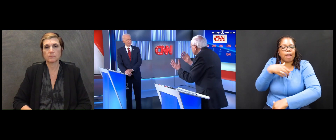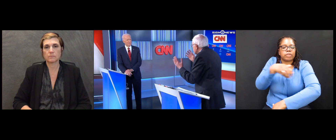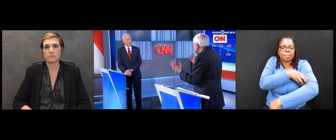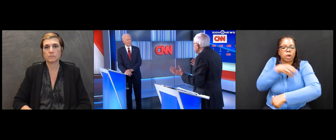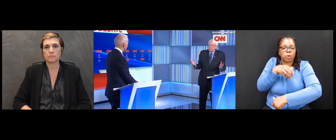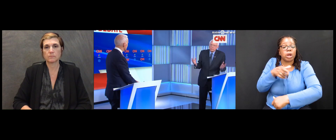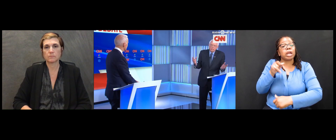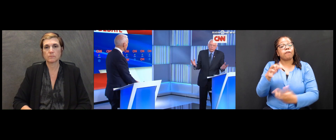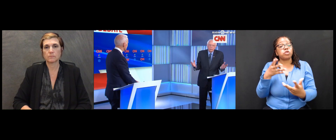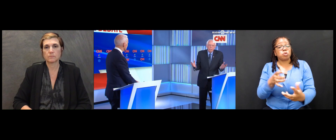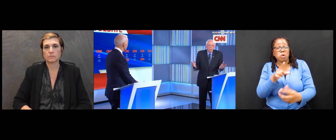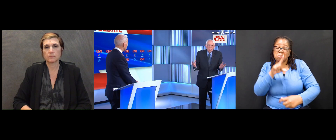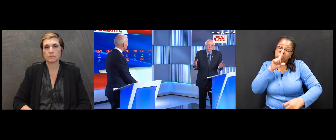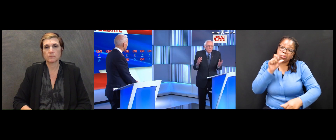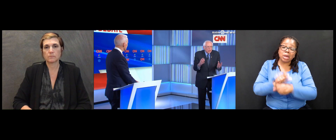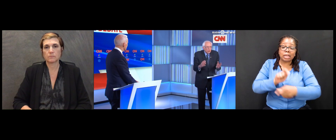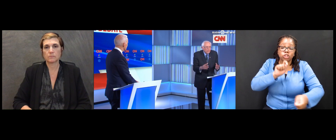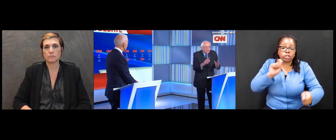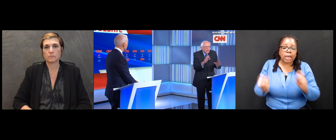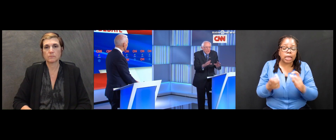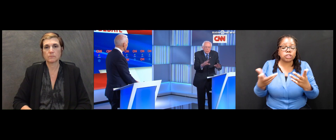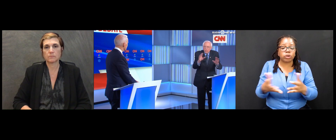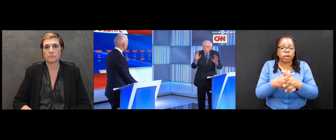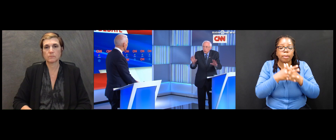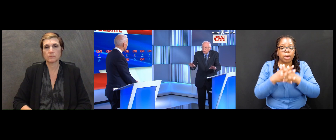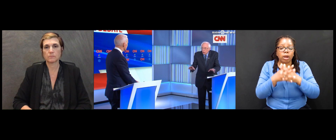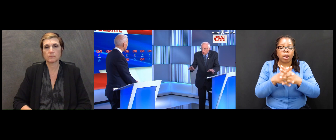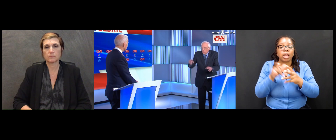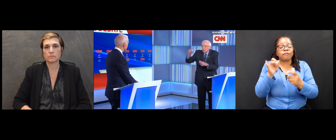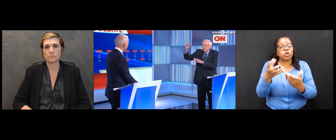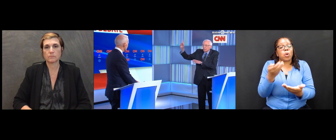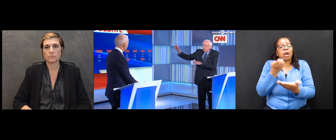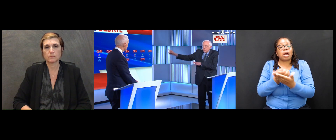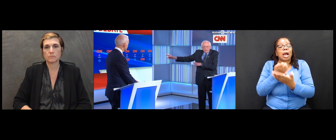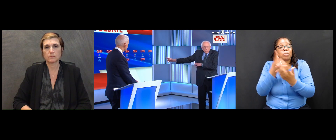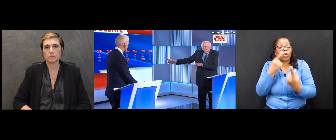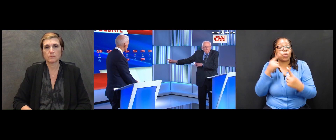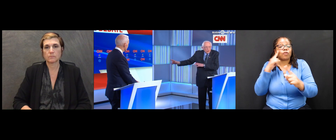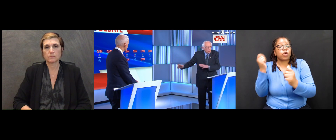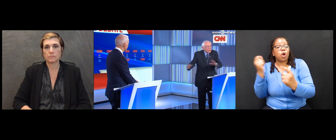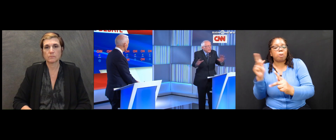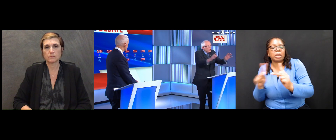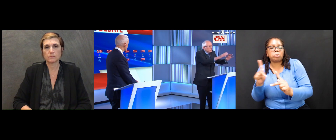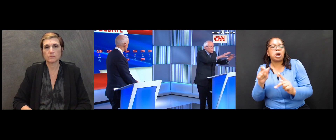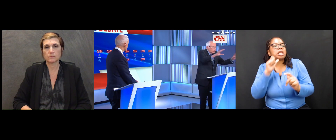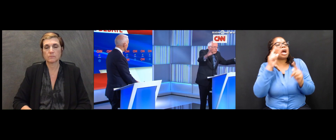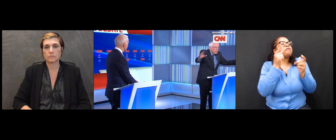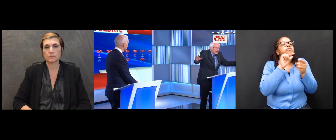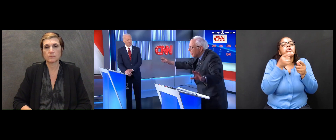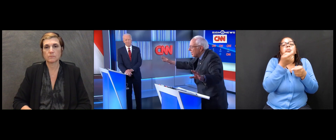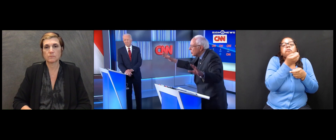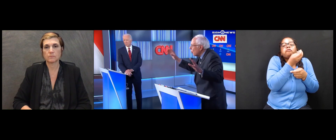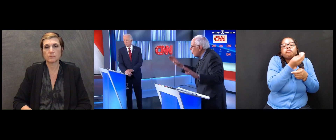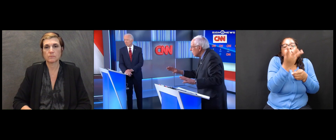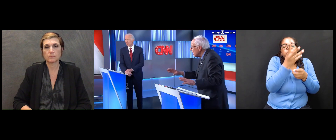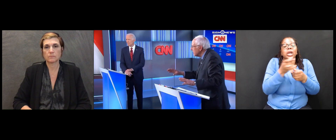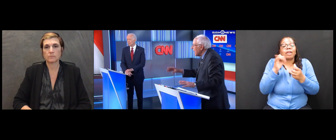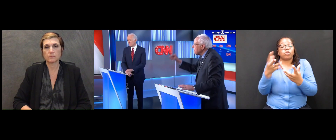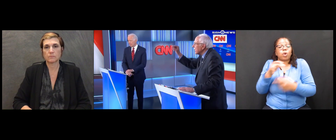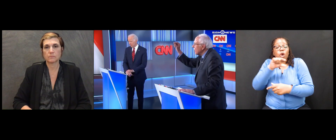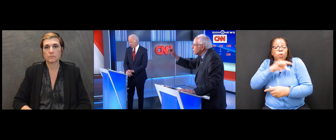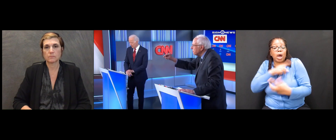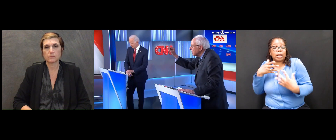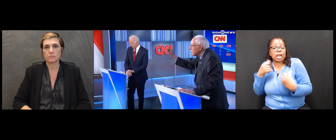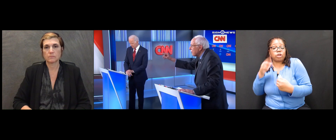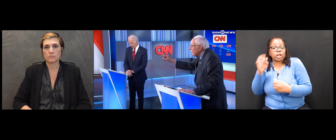real changes in this country, if you want to create an economy that works for all, not just a few, if you want to guarantee quality health care to all,